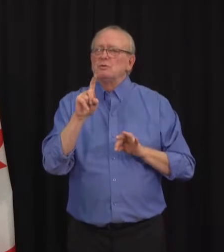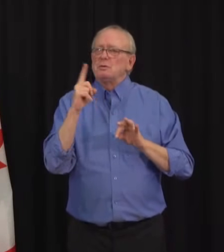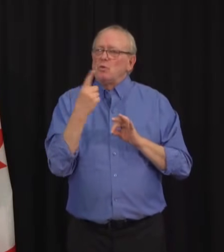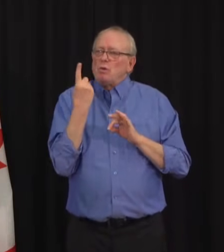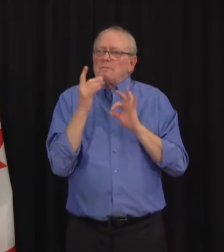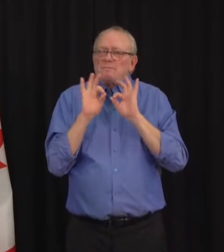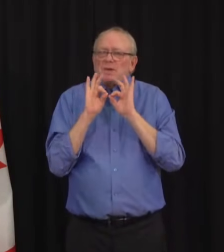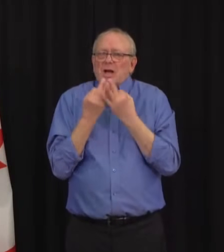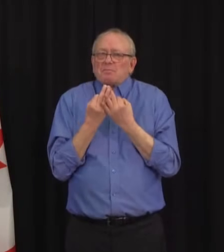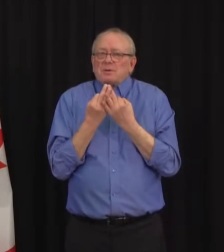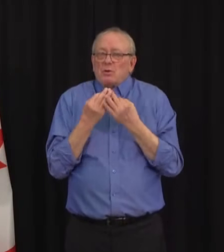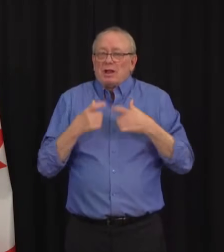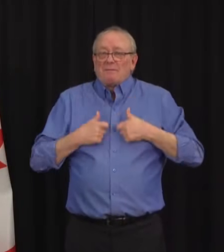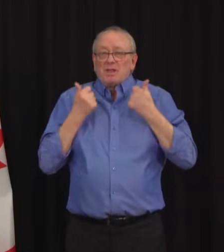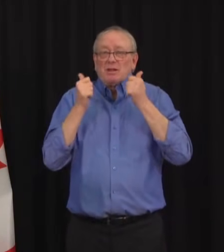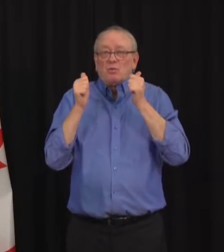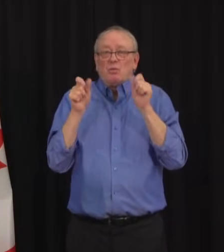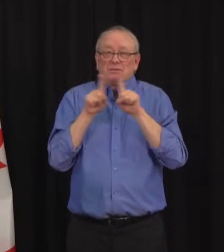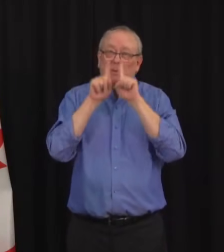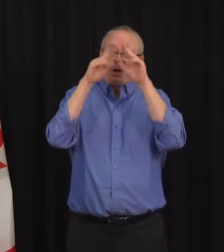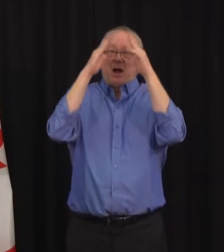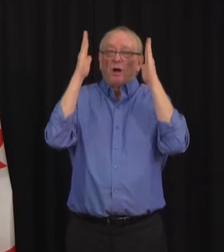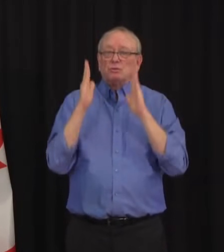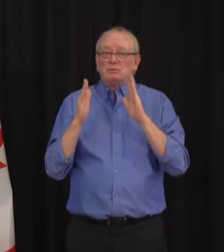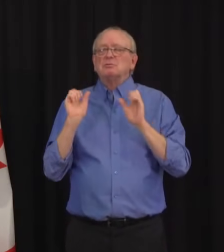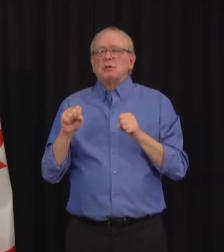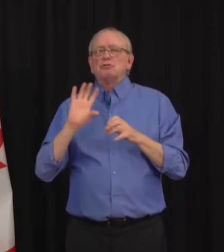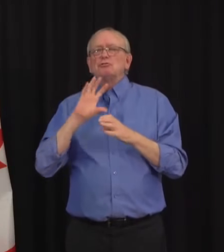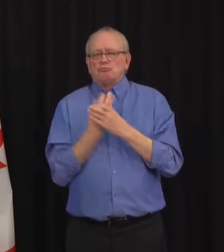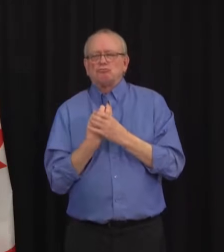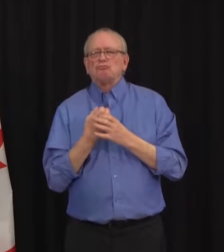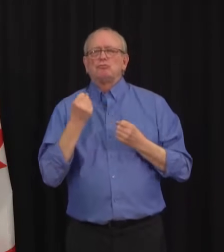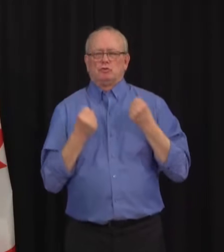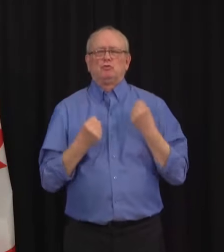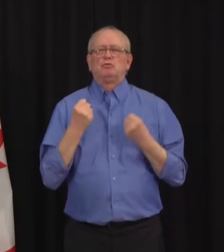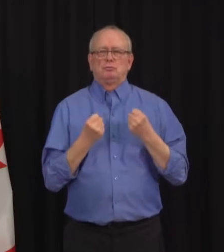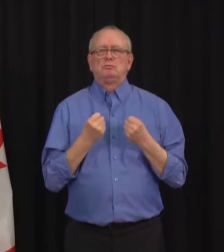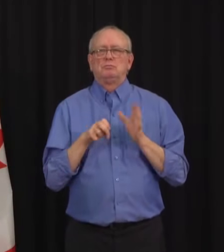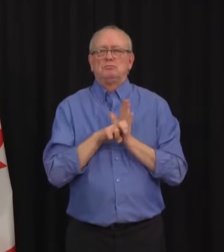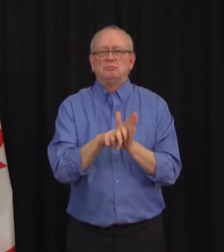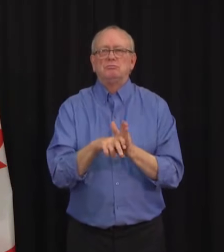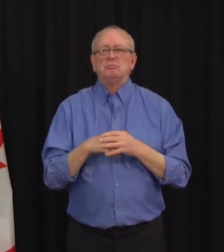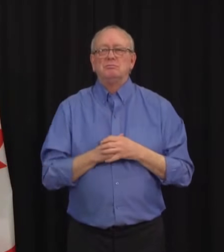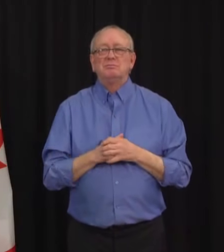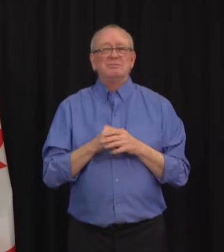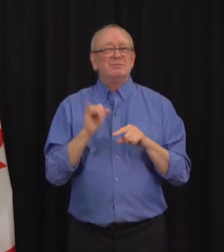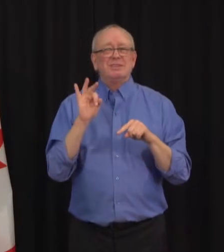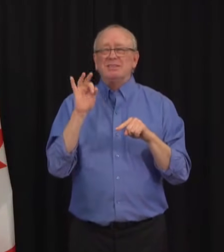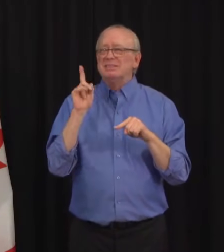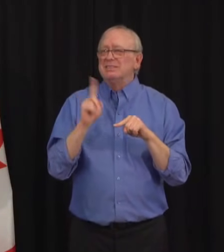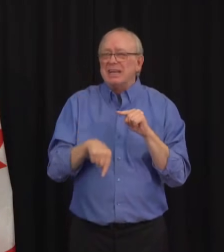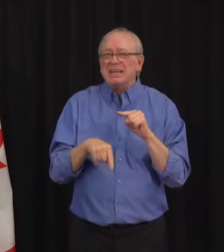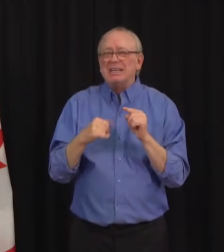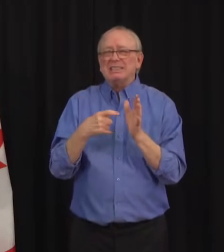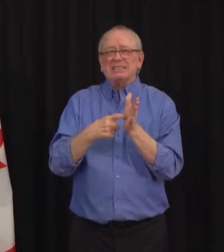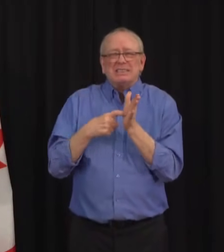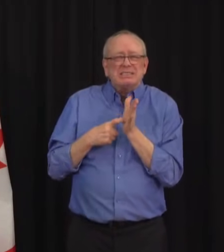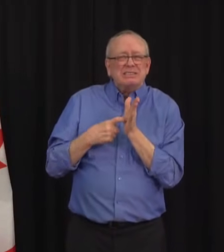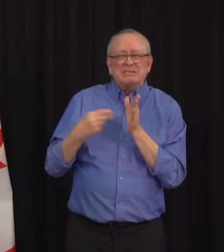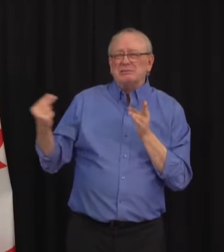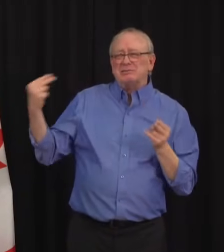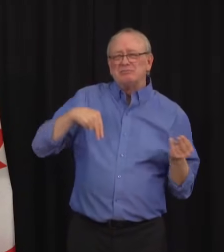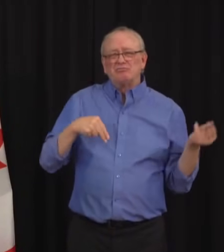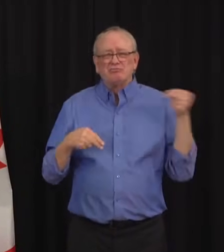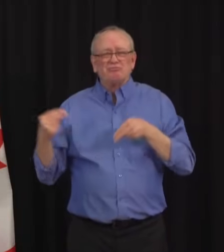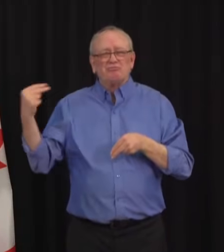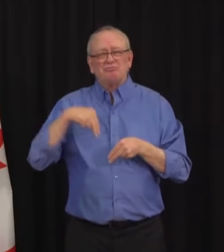we recommend that the number of people in a vehicle be limited to allow for 2-meter distancing between each other.